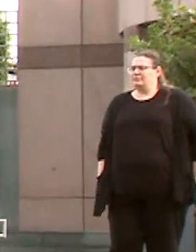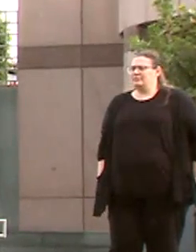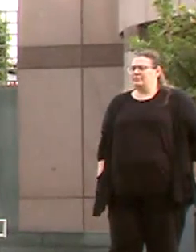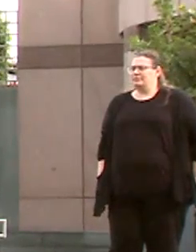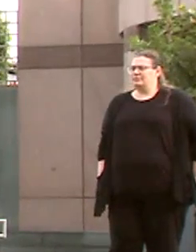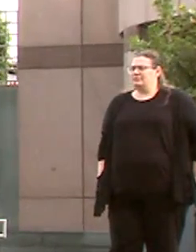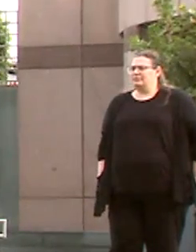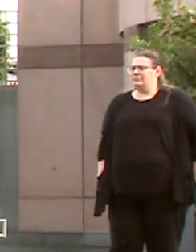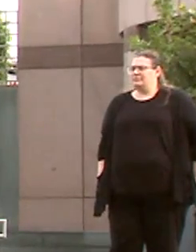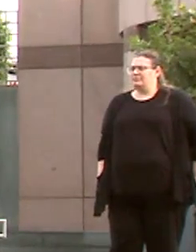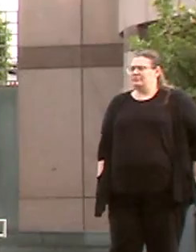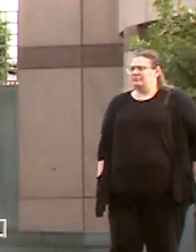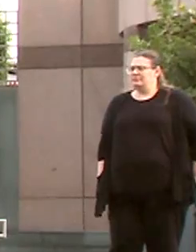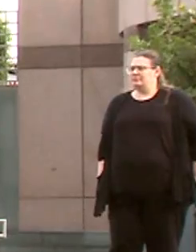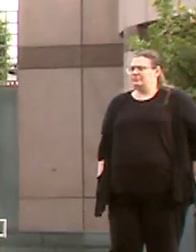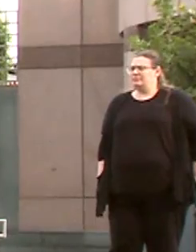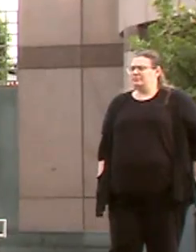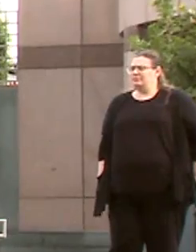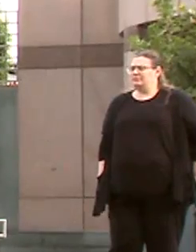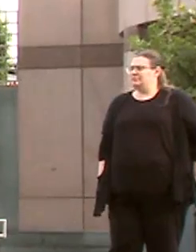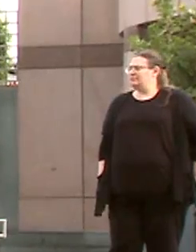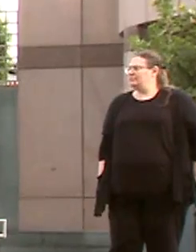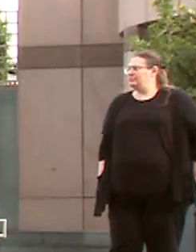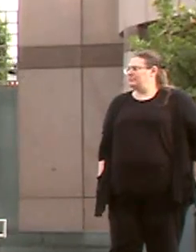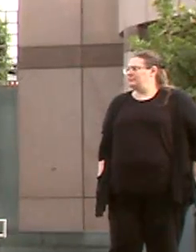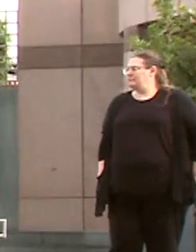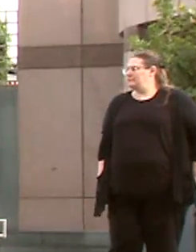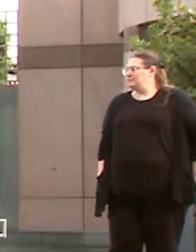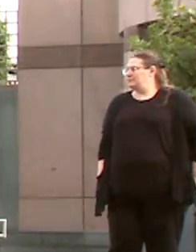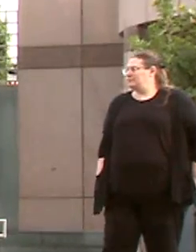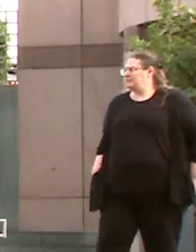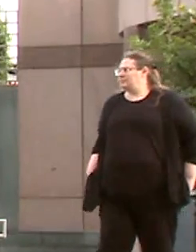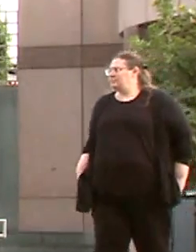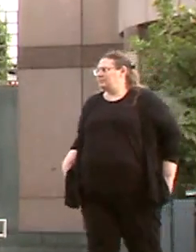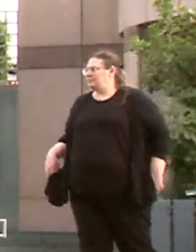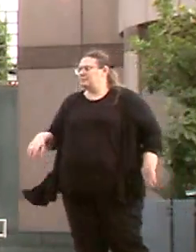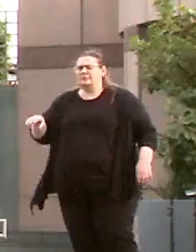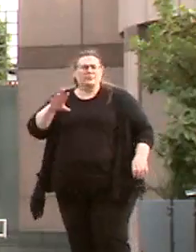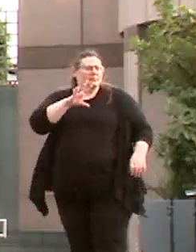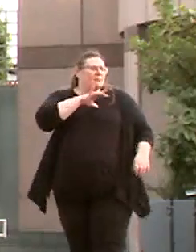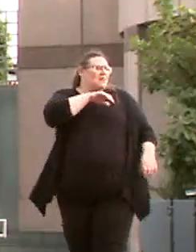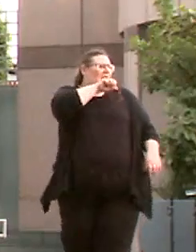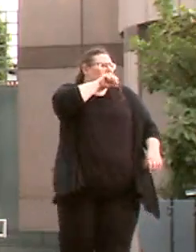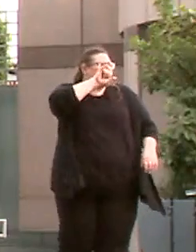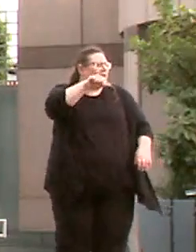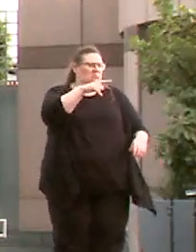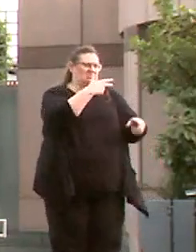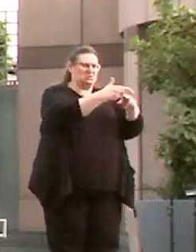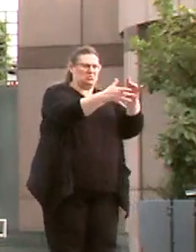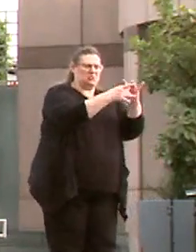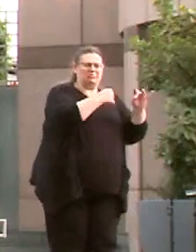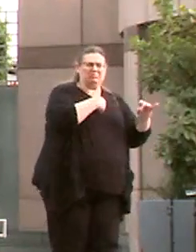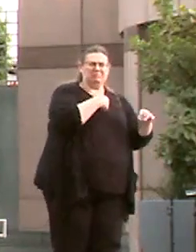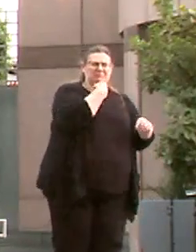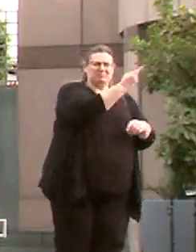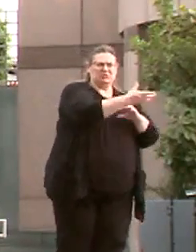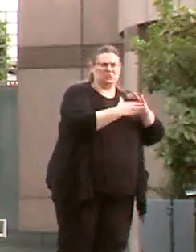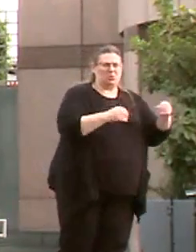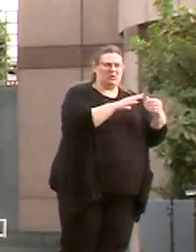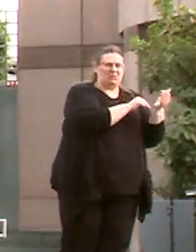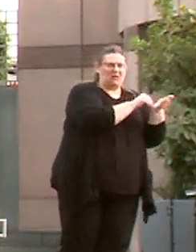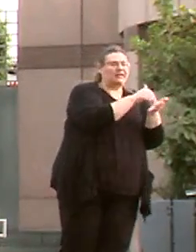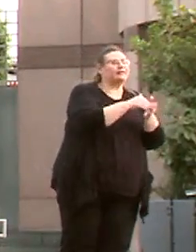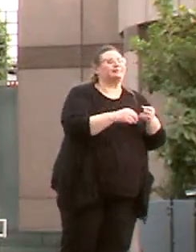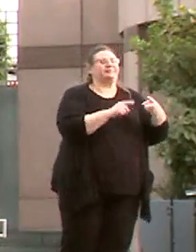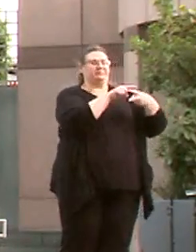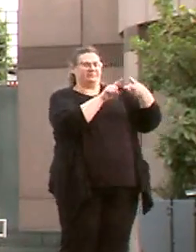us to think about it and approach it with less fear. I love that. And I'll tell you guys a quick story as a storyteller. So, two things.